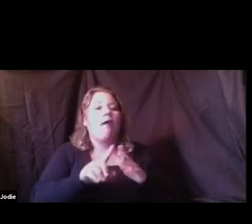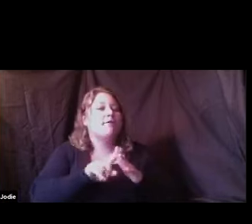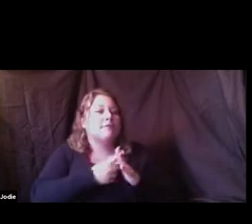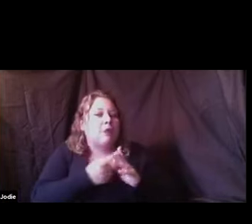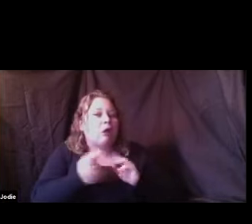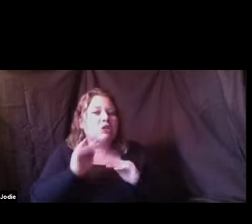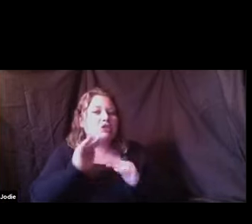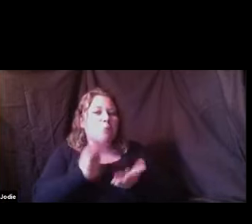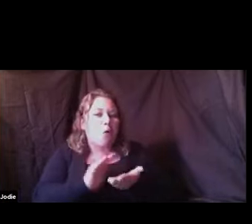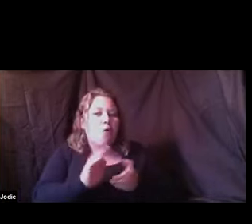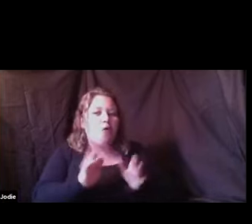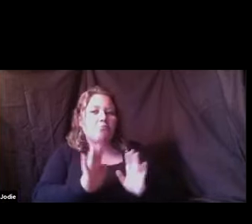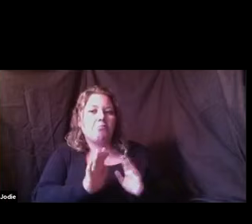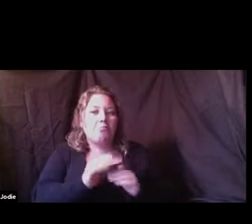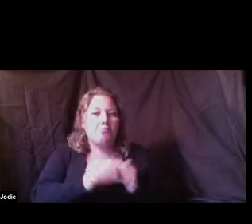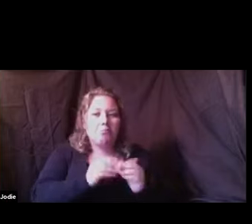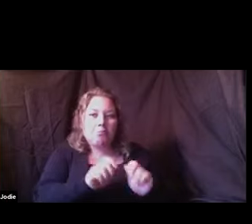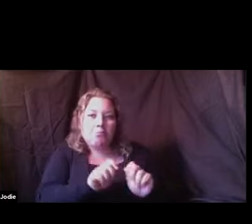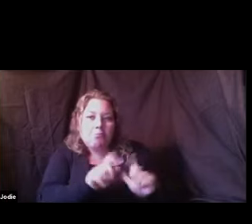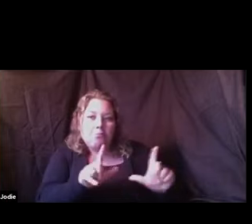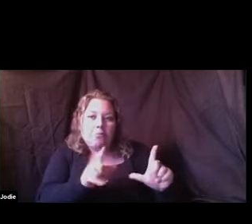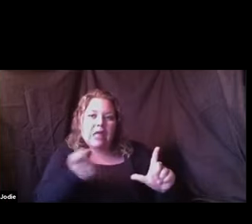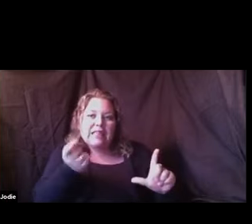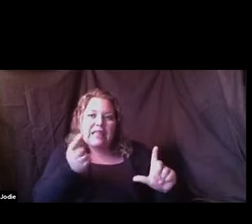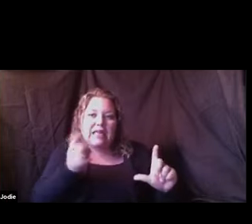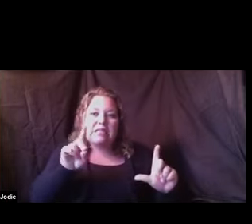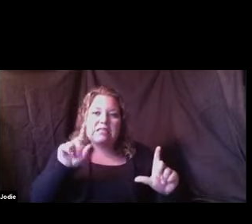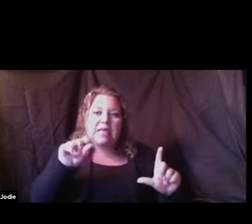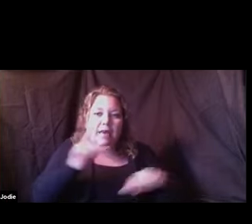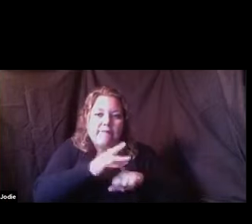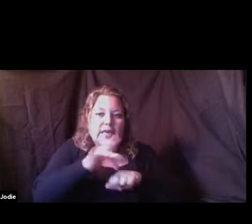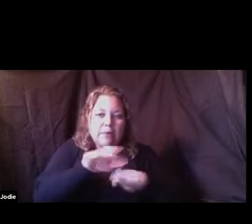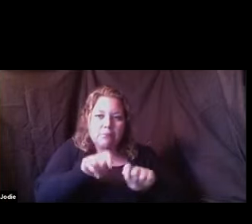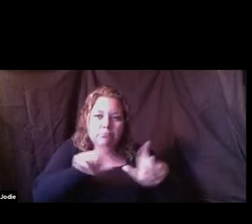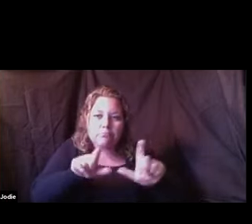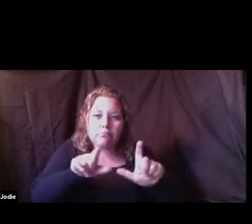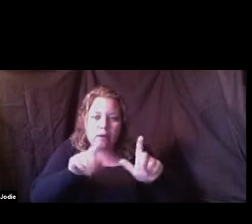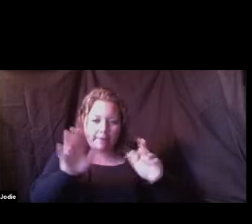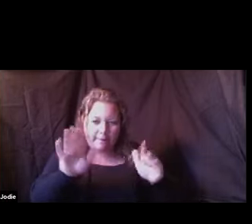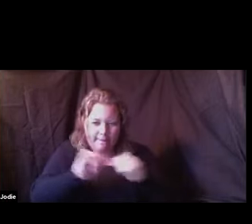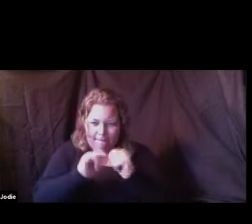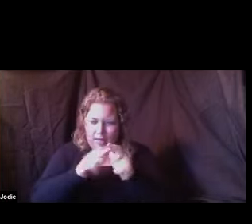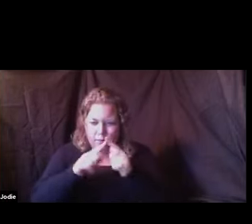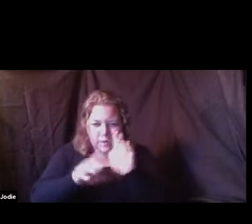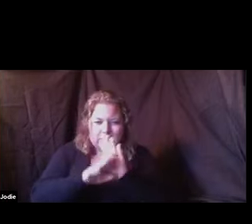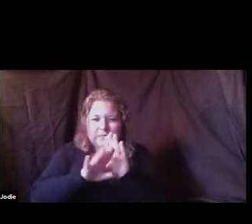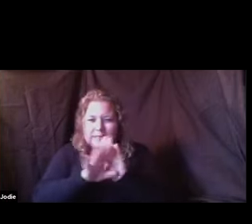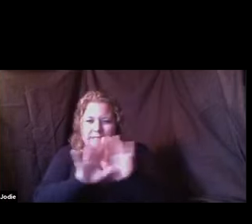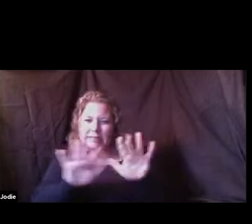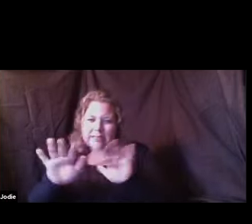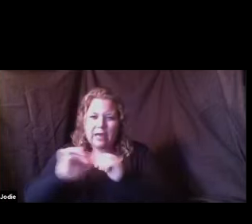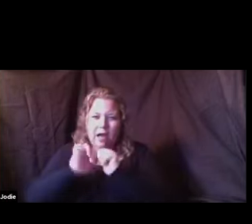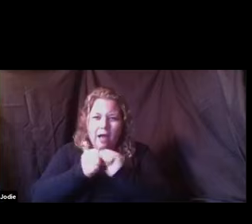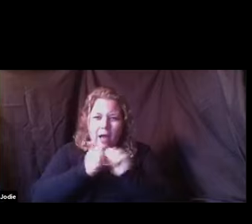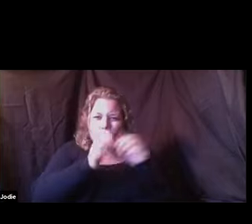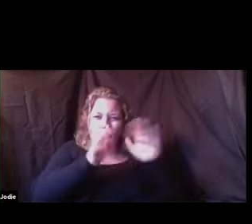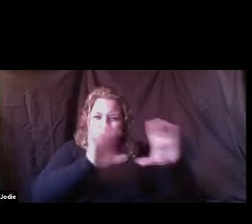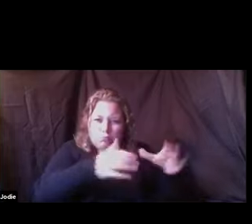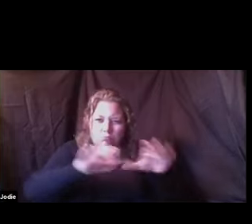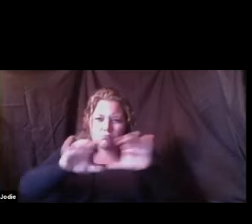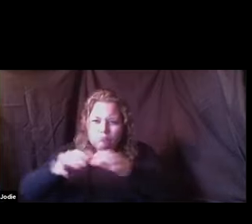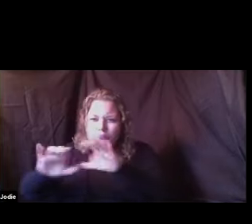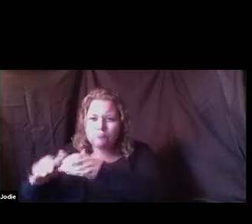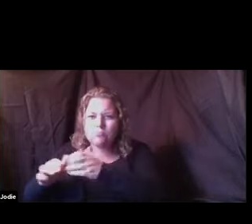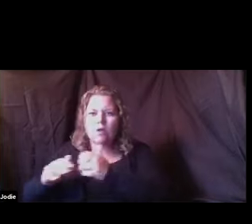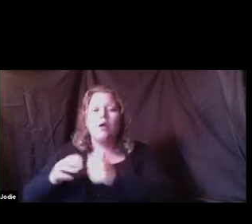course, with what data do we have available to us? How do we organize that data? We used Prevent Epidemics,